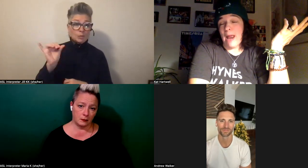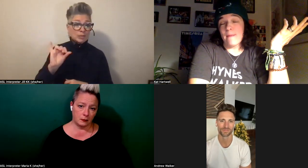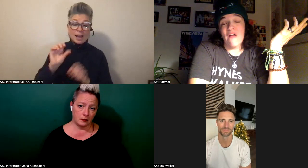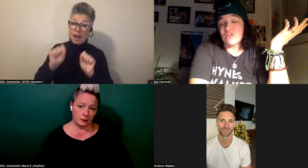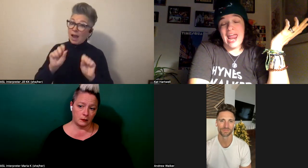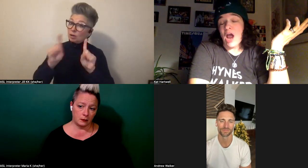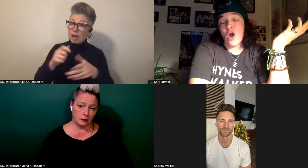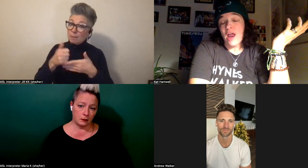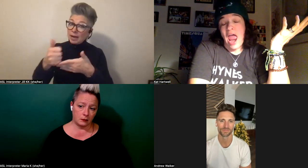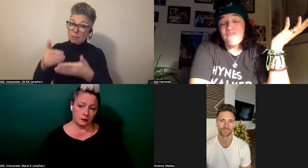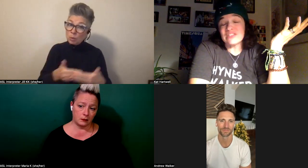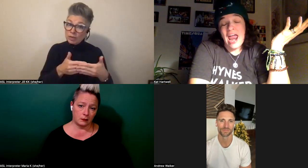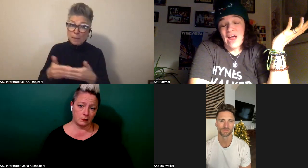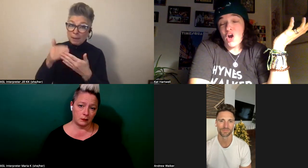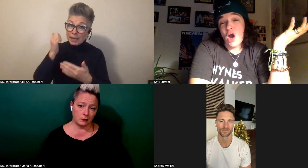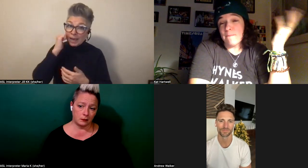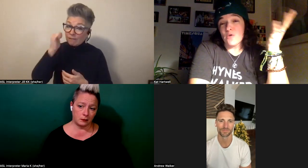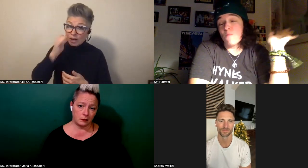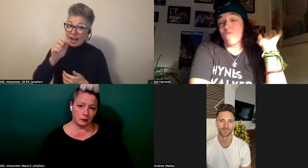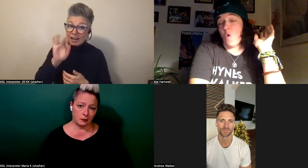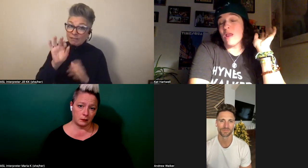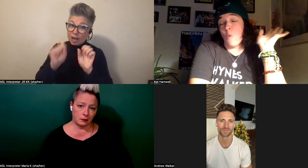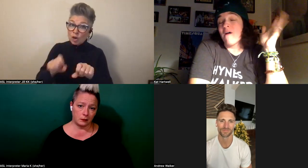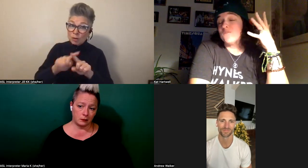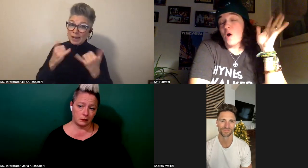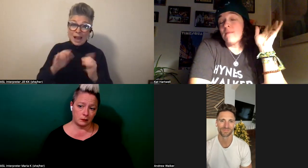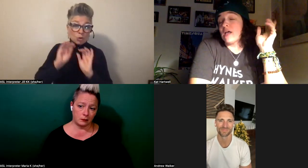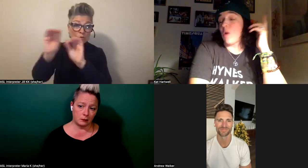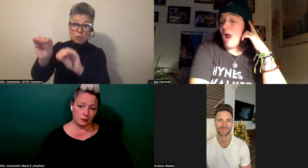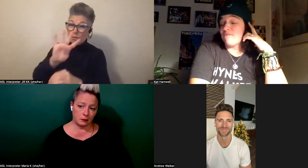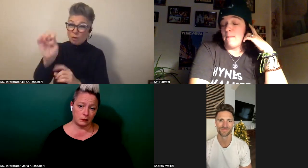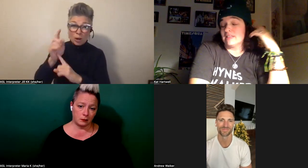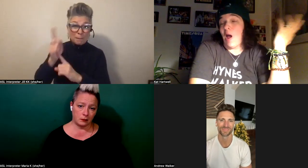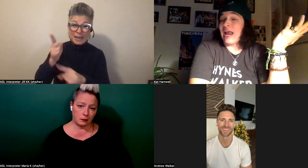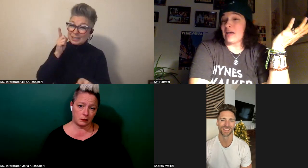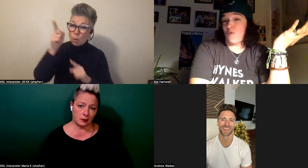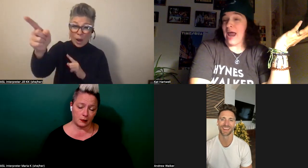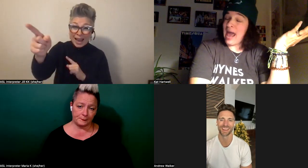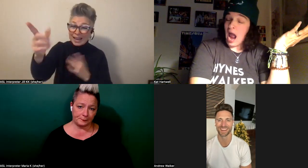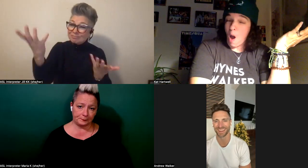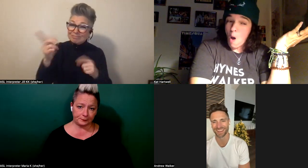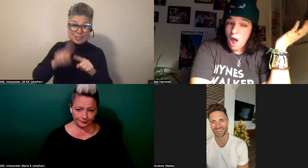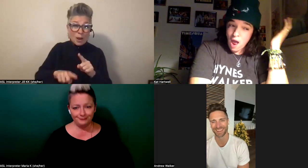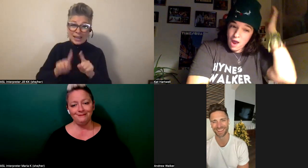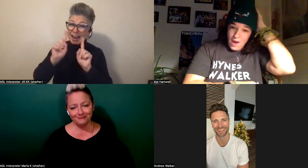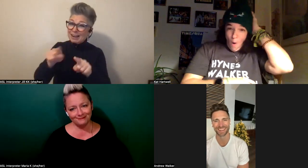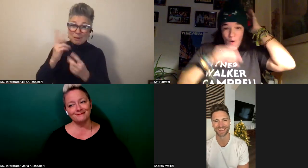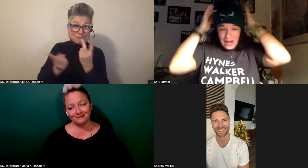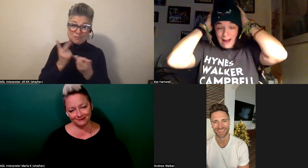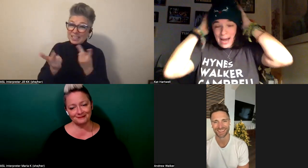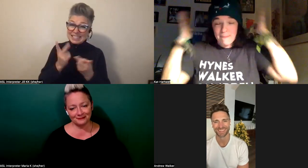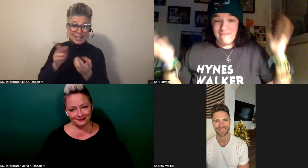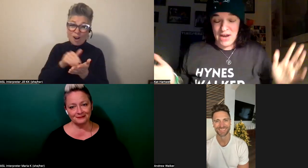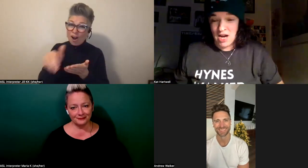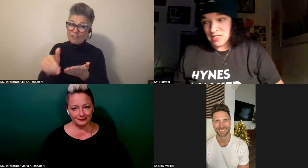help you with the baby every day. Every day if I could, but you moved 40 minutes away from me, so I can't do that now. Or